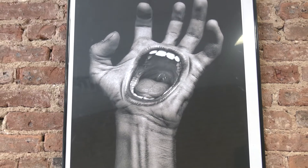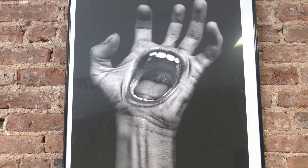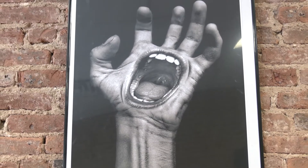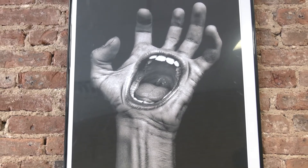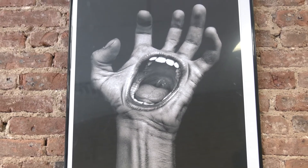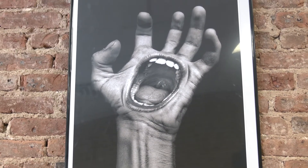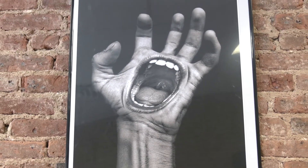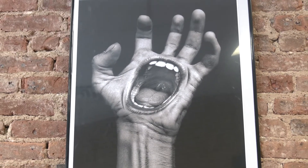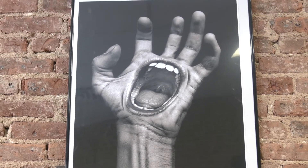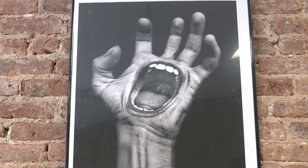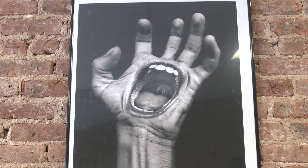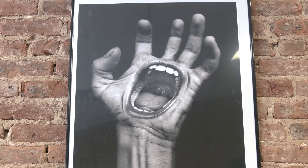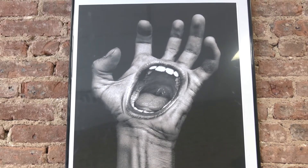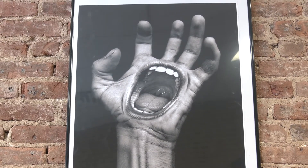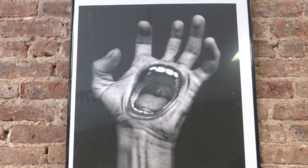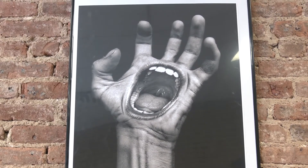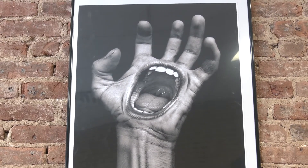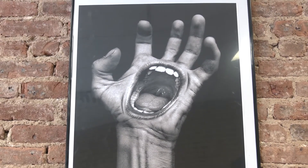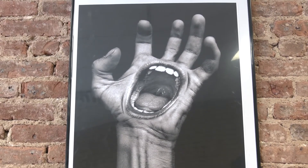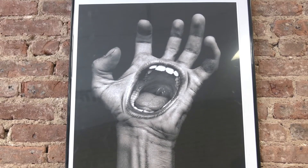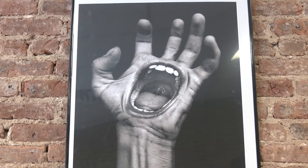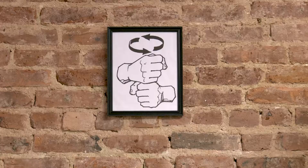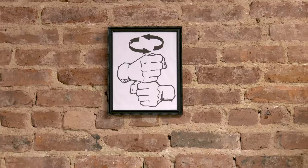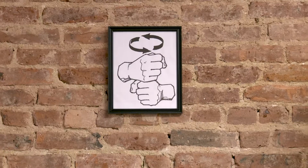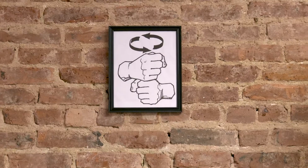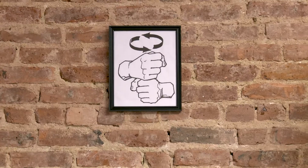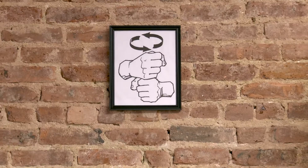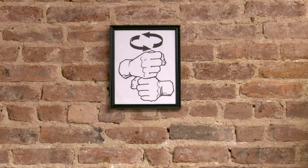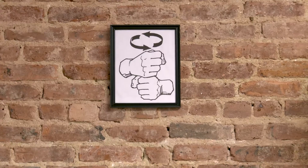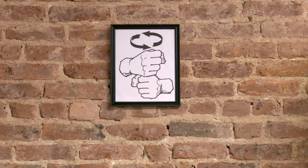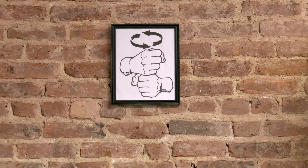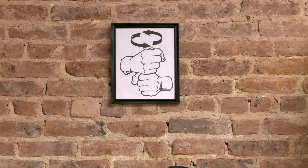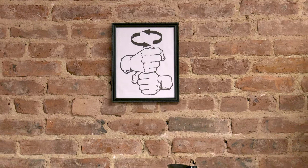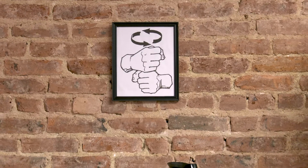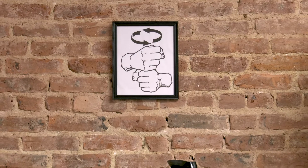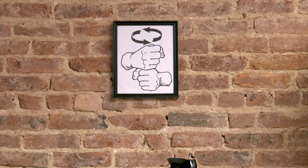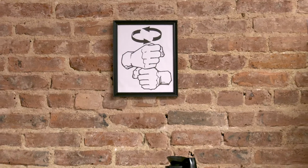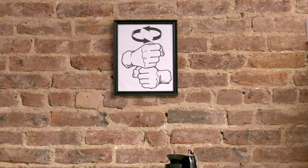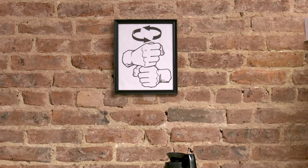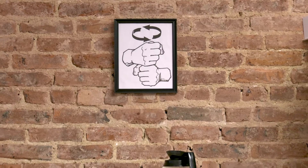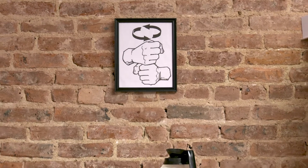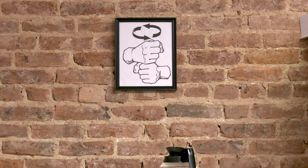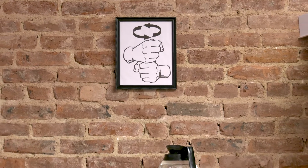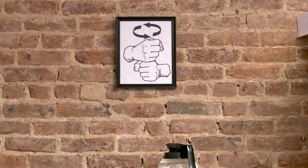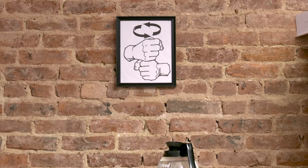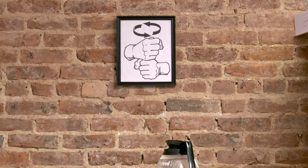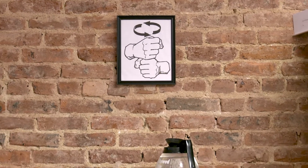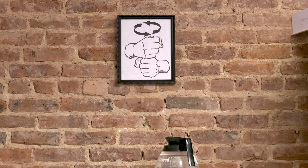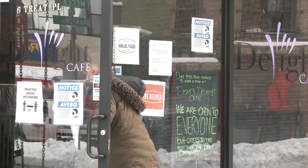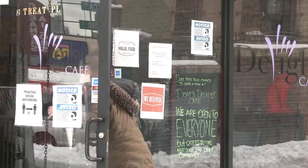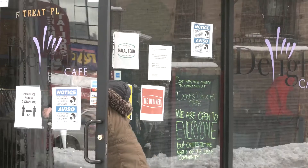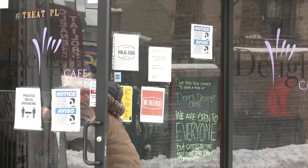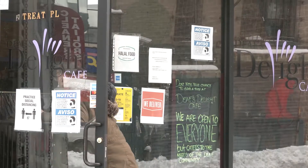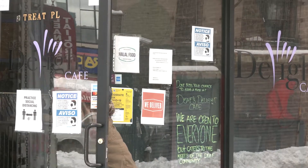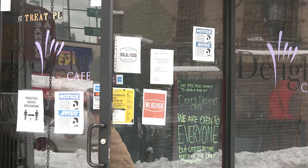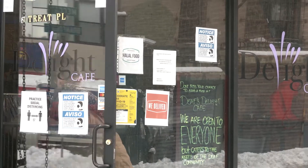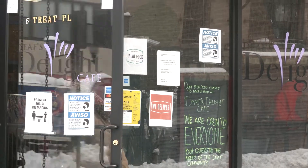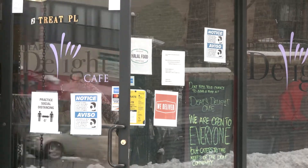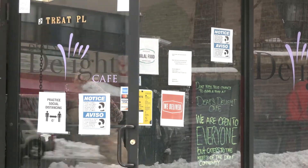the whole system in Newark so I didn't literally get my paperwork so maybe a month and a half ago. For now the doors to her